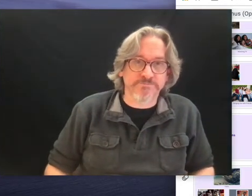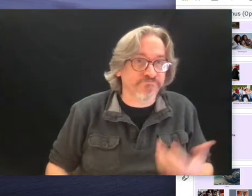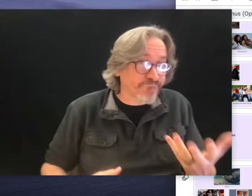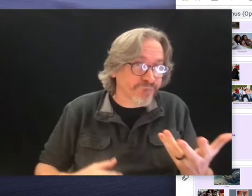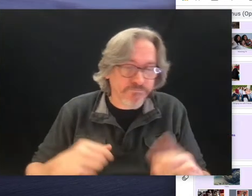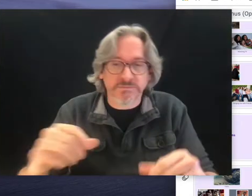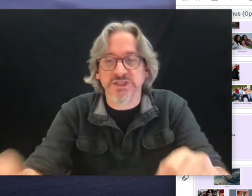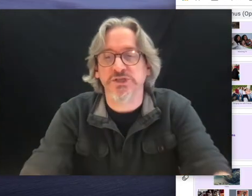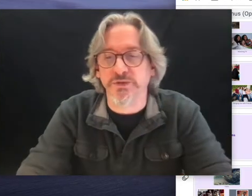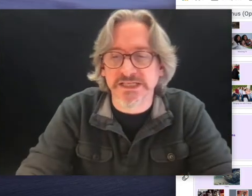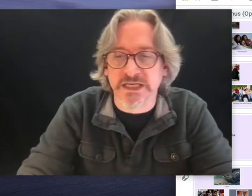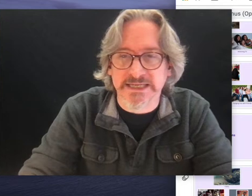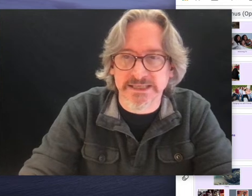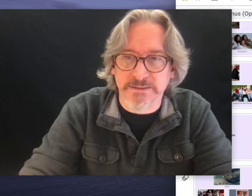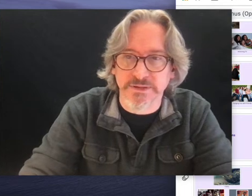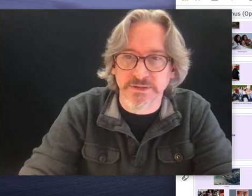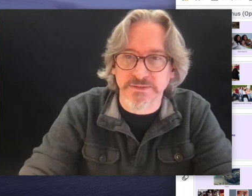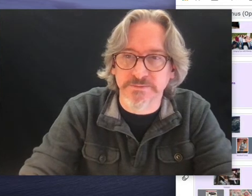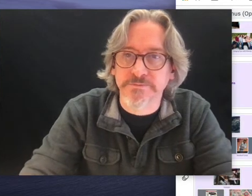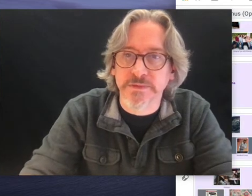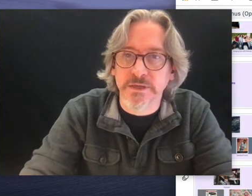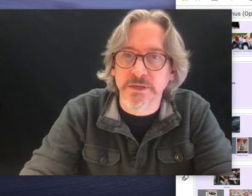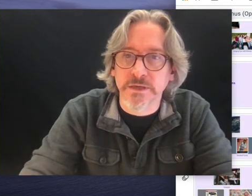Right? So that's collect stamps.